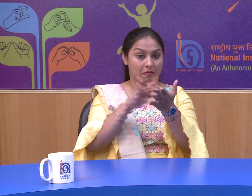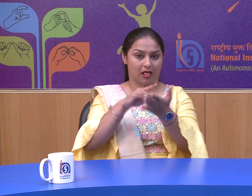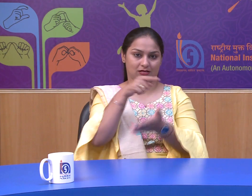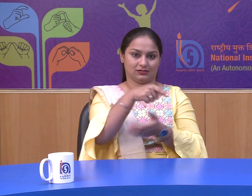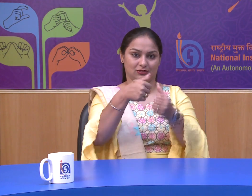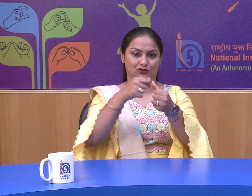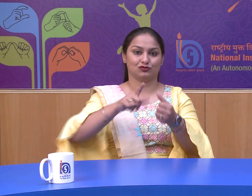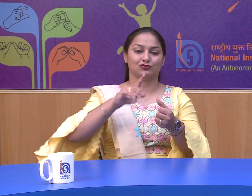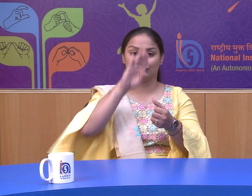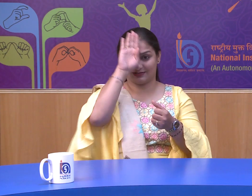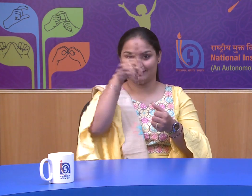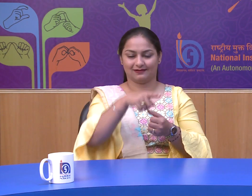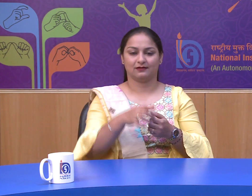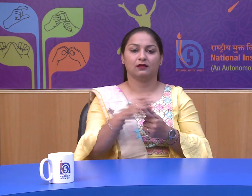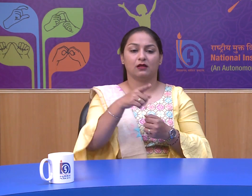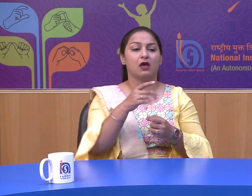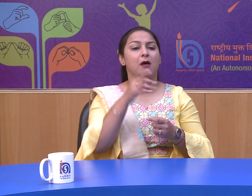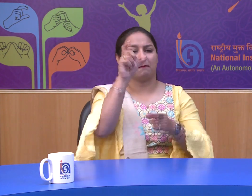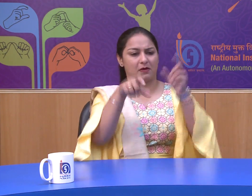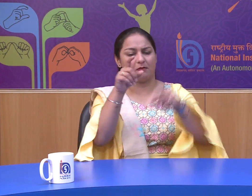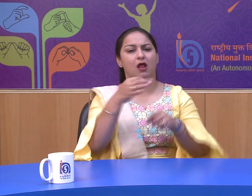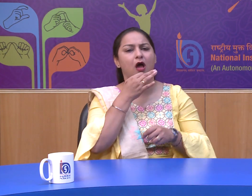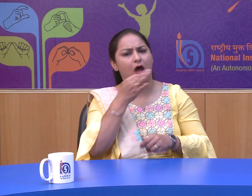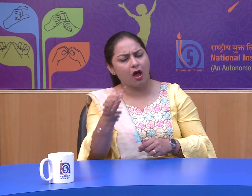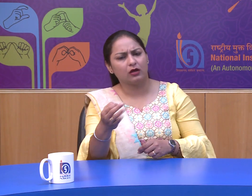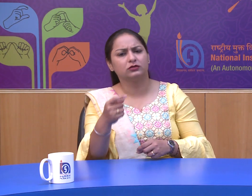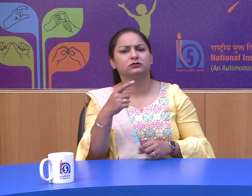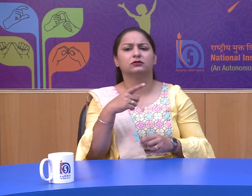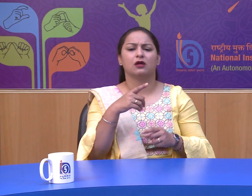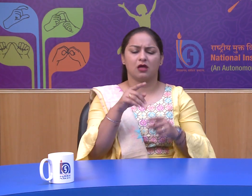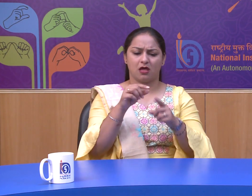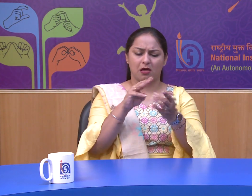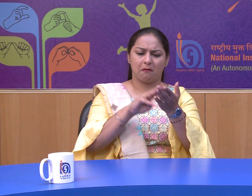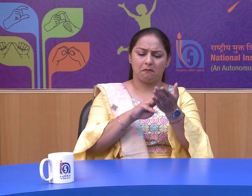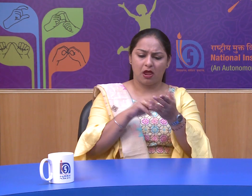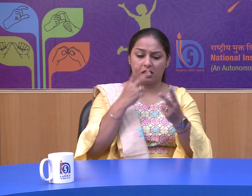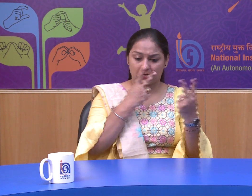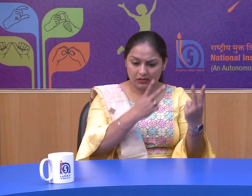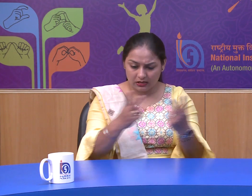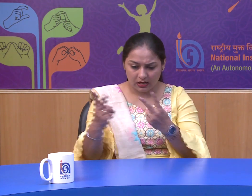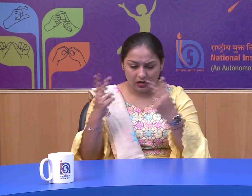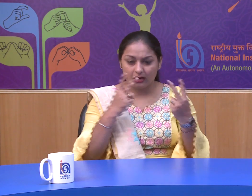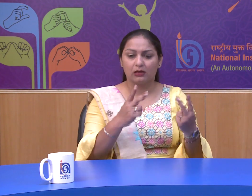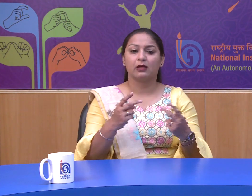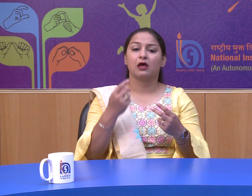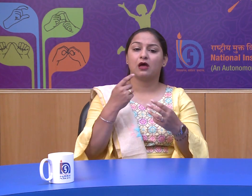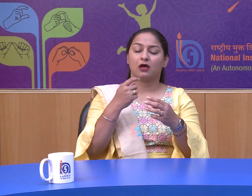Ashoka asked the people to maintain the religious harmony,